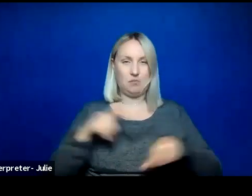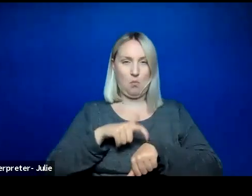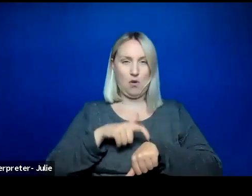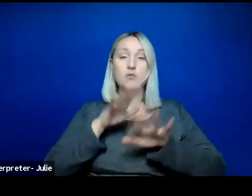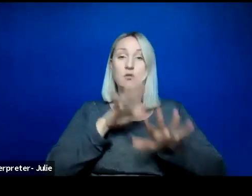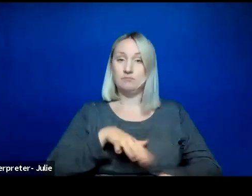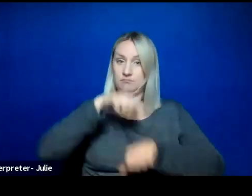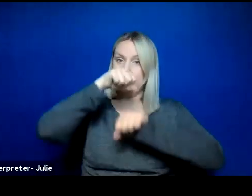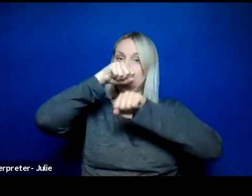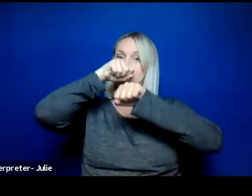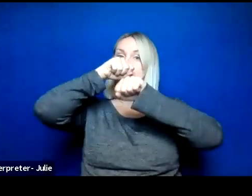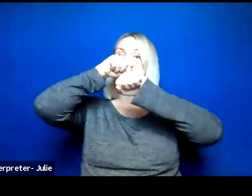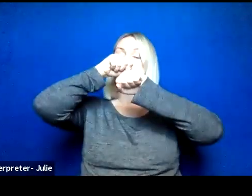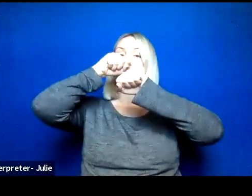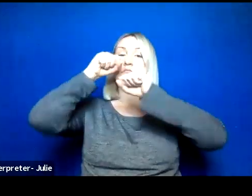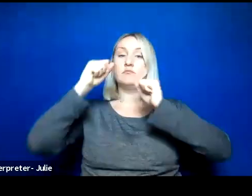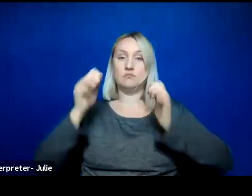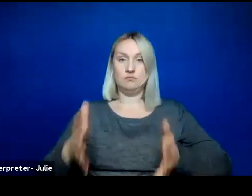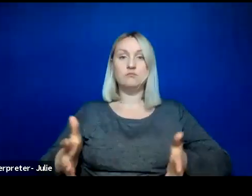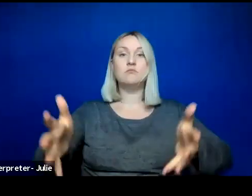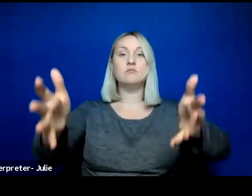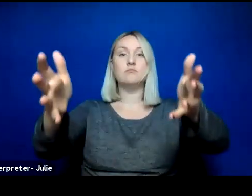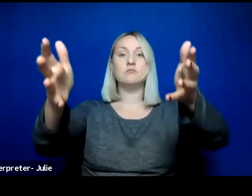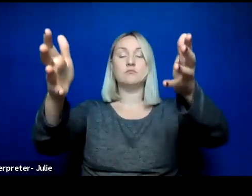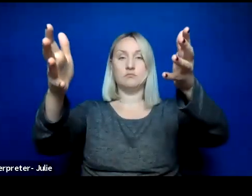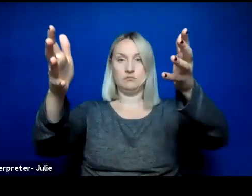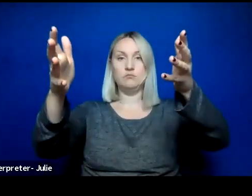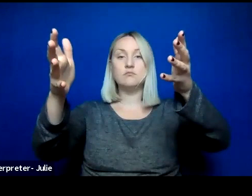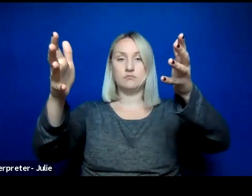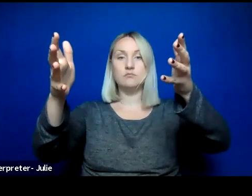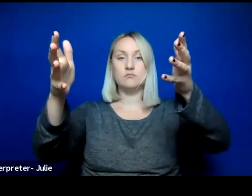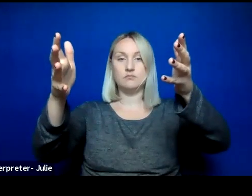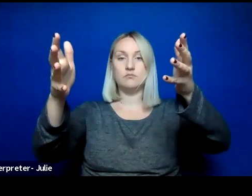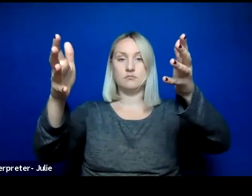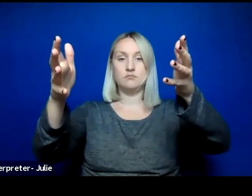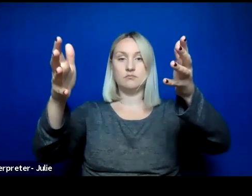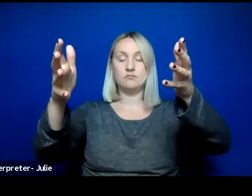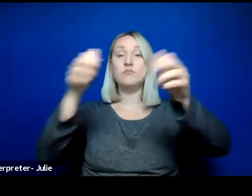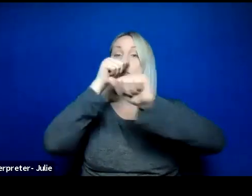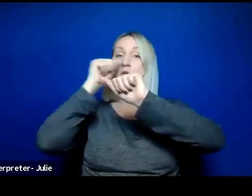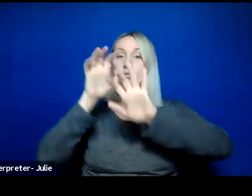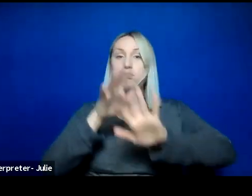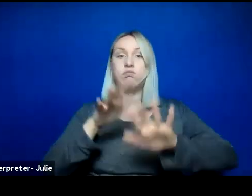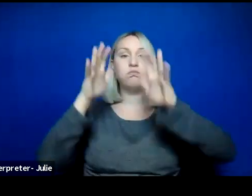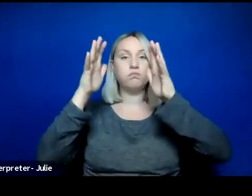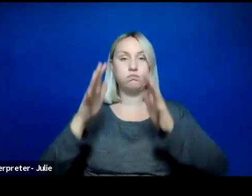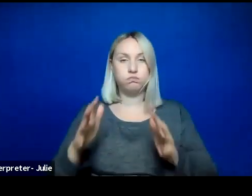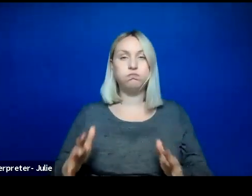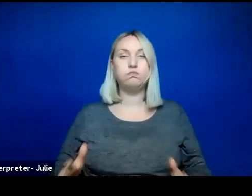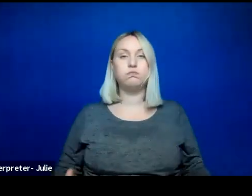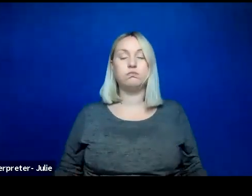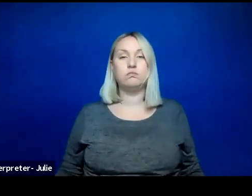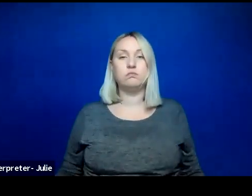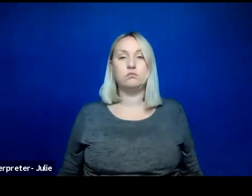Inhale, breathe forward, stretch the arms forward, expand the front body. Exhale, squeeze the back